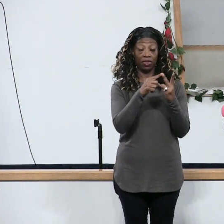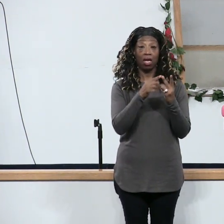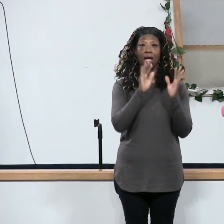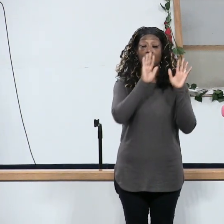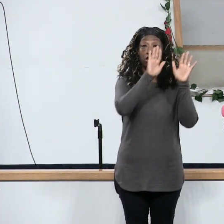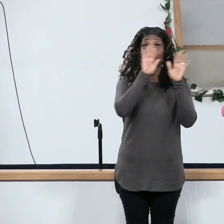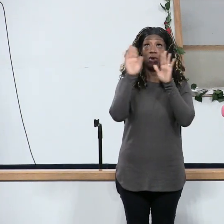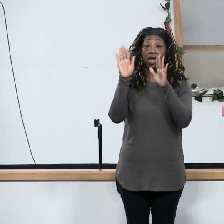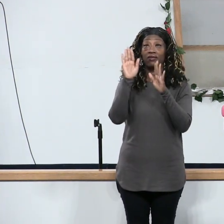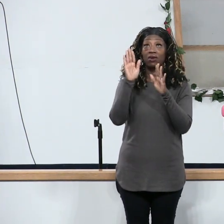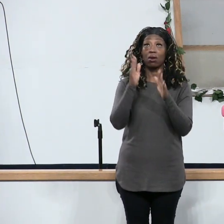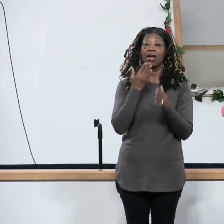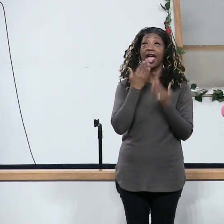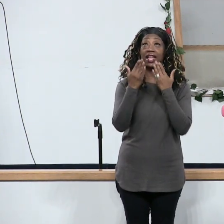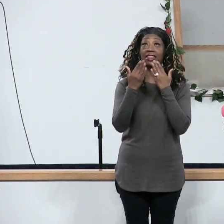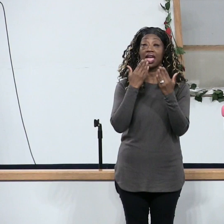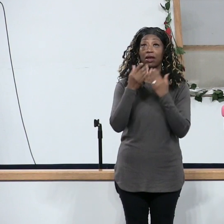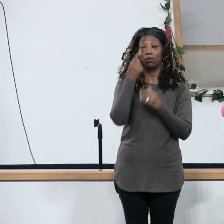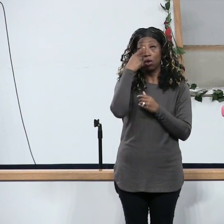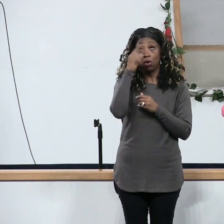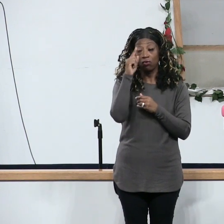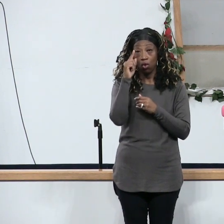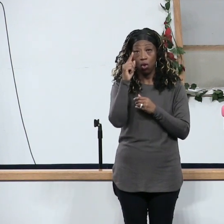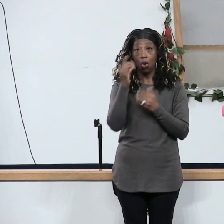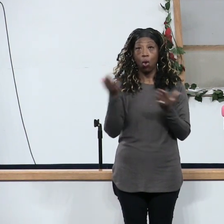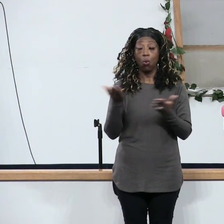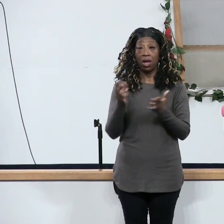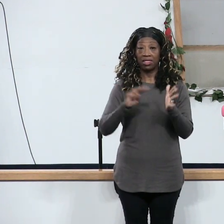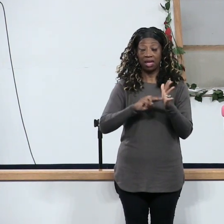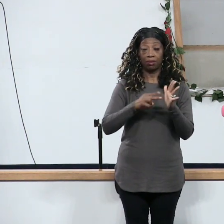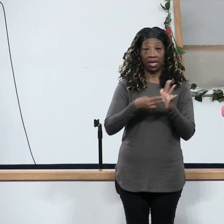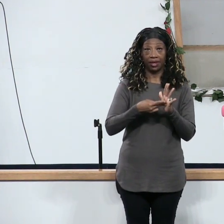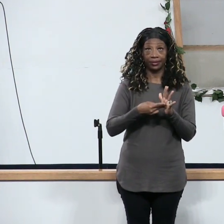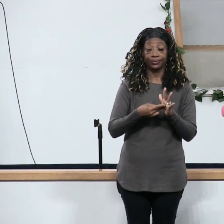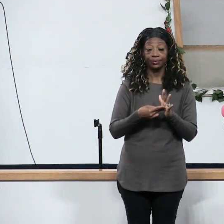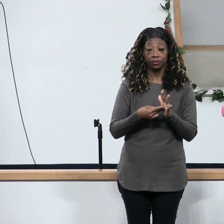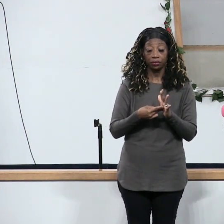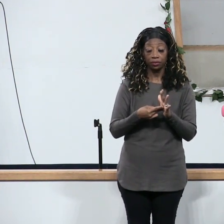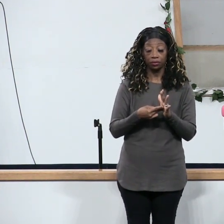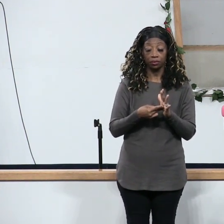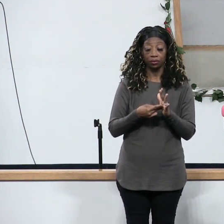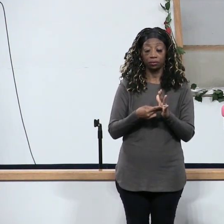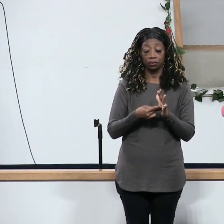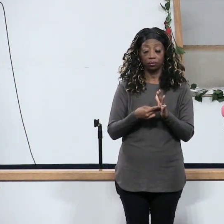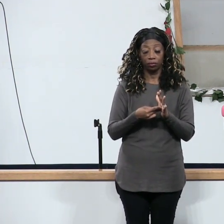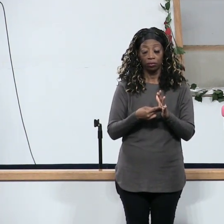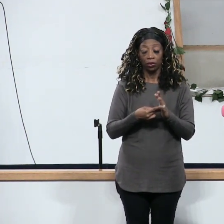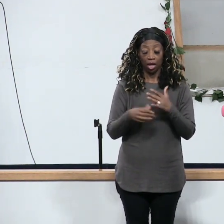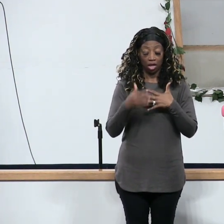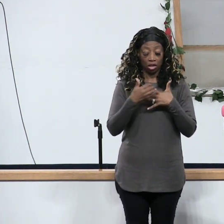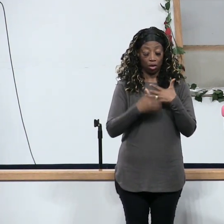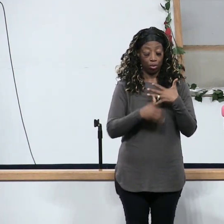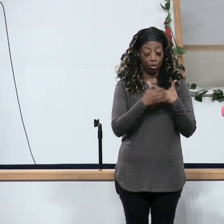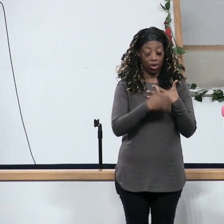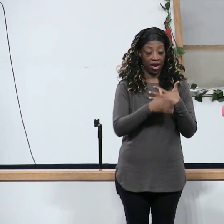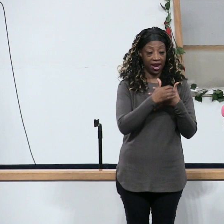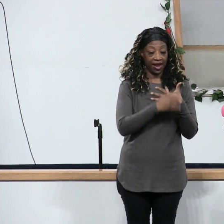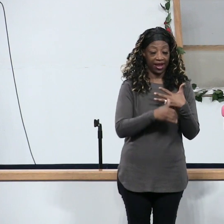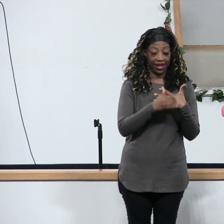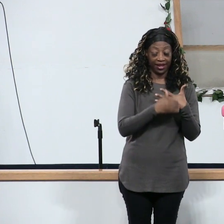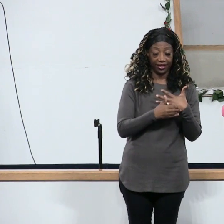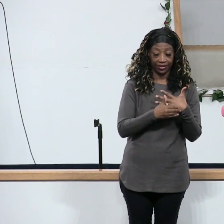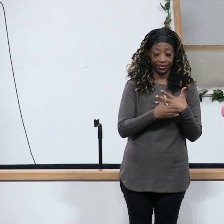and thankful because of what these items represent. The unleavened bread that was